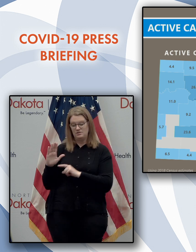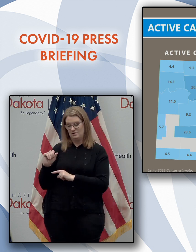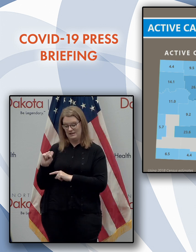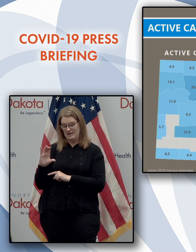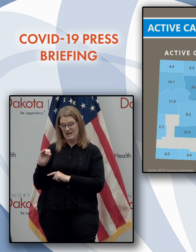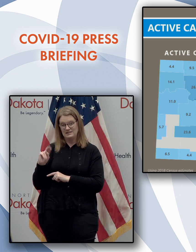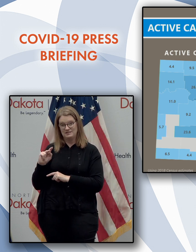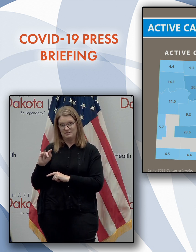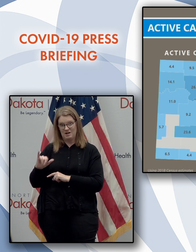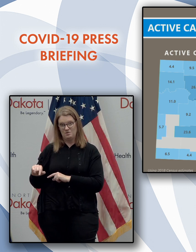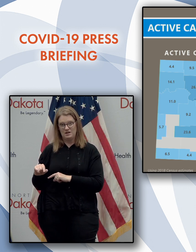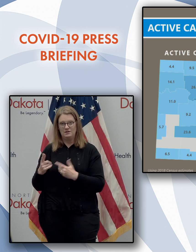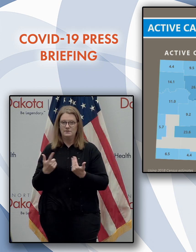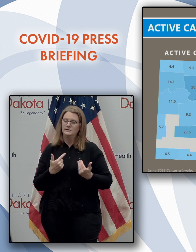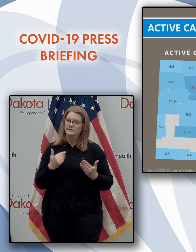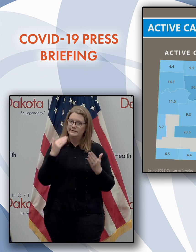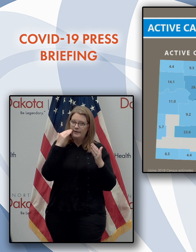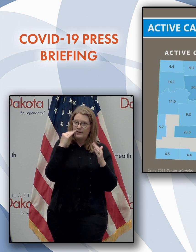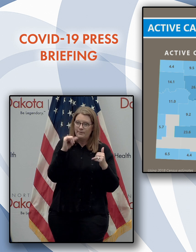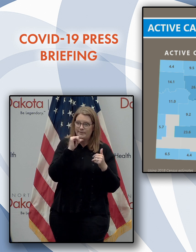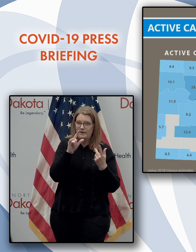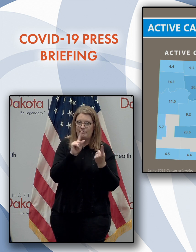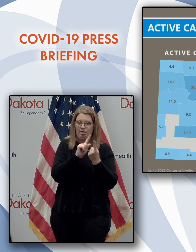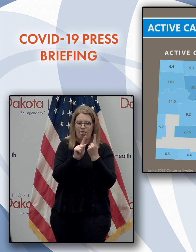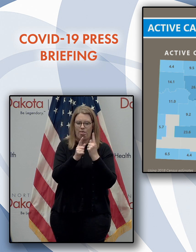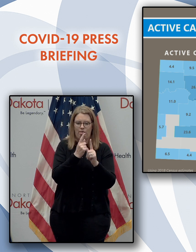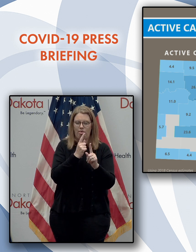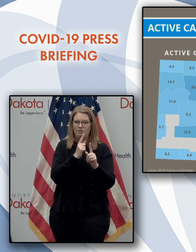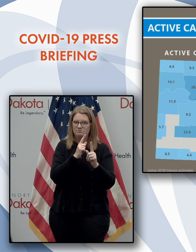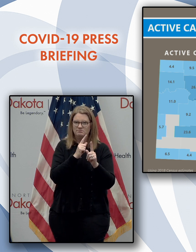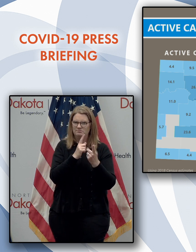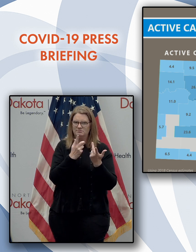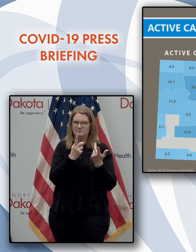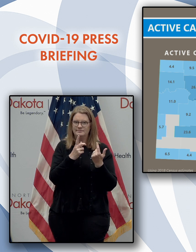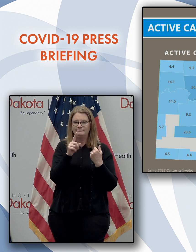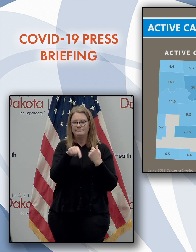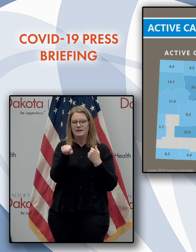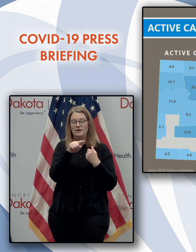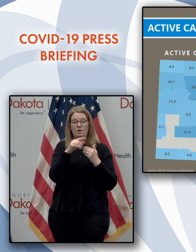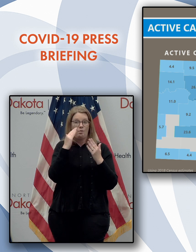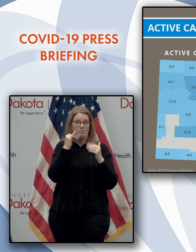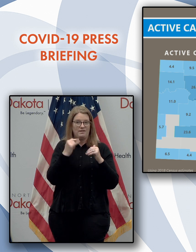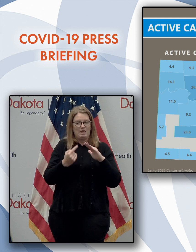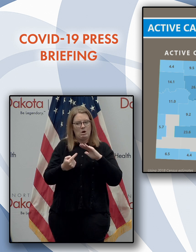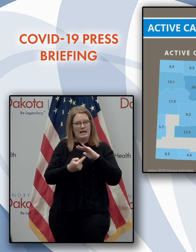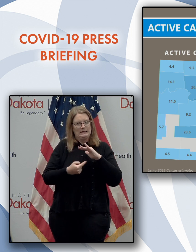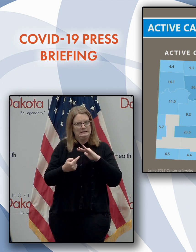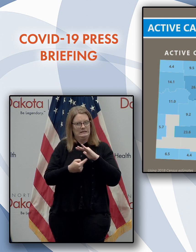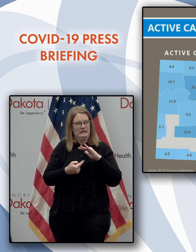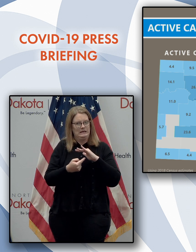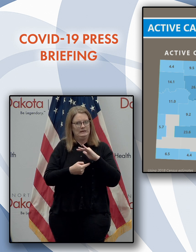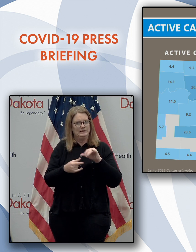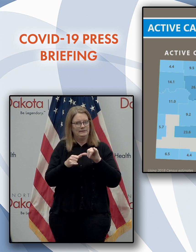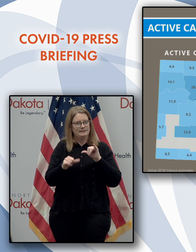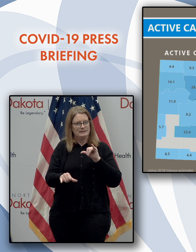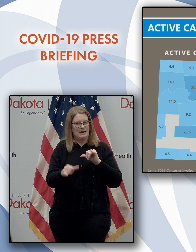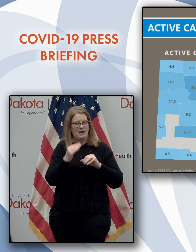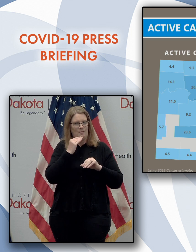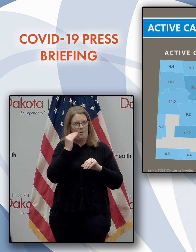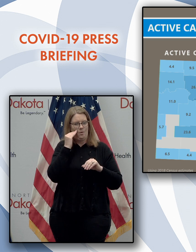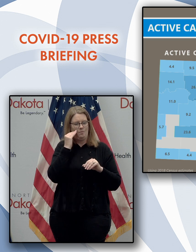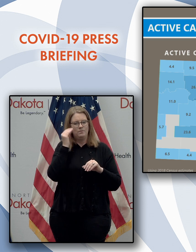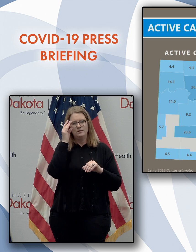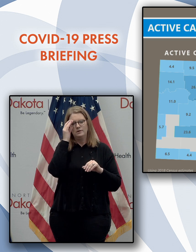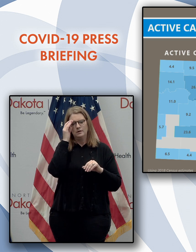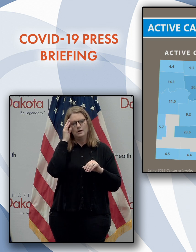someone has, but hopefully you won't be bumping into anybody because those active cases are all isolating and staying out of public